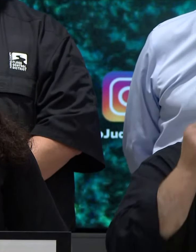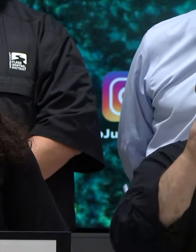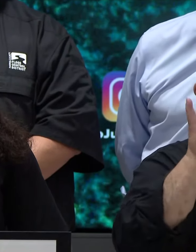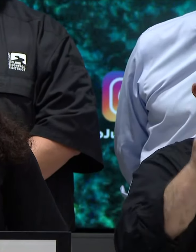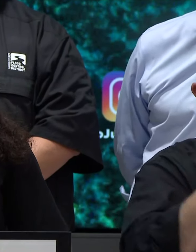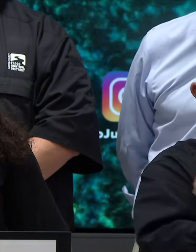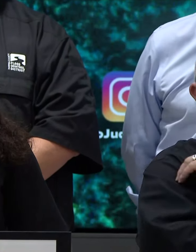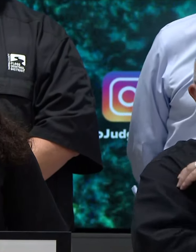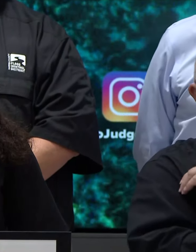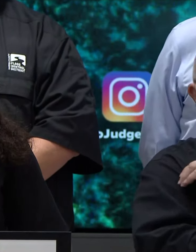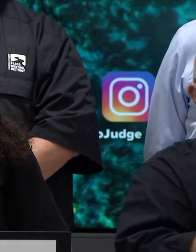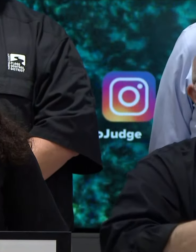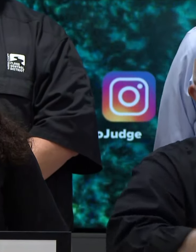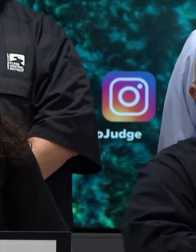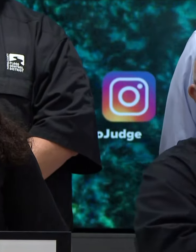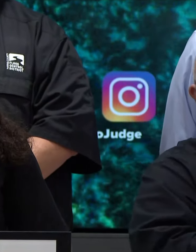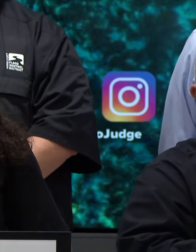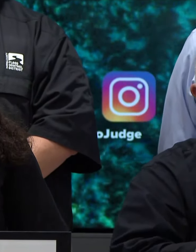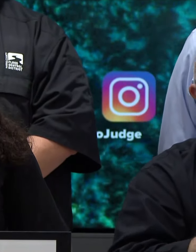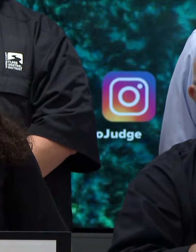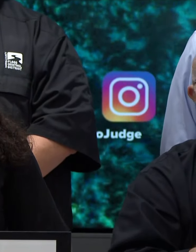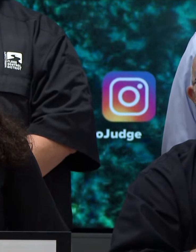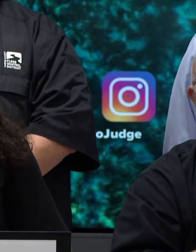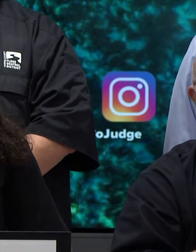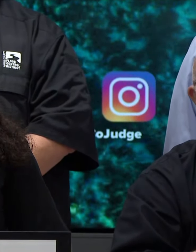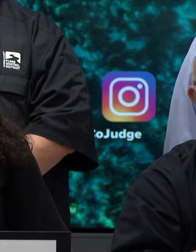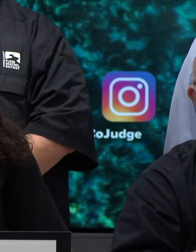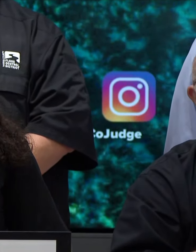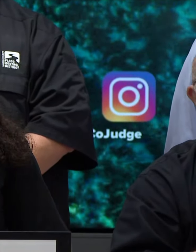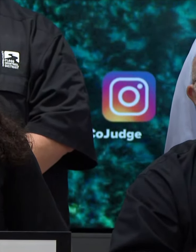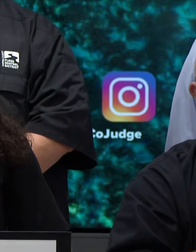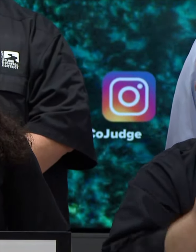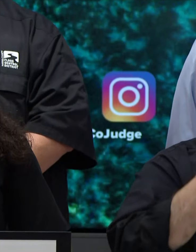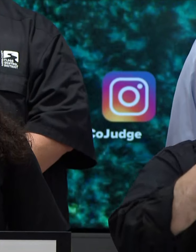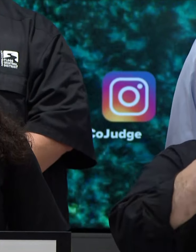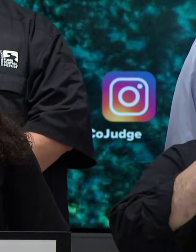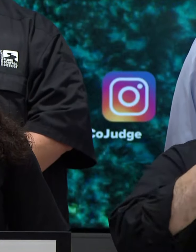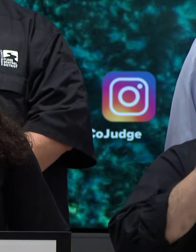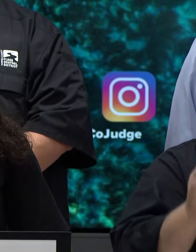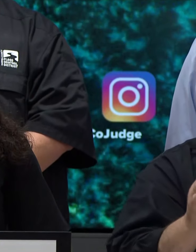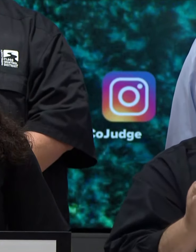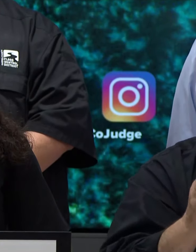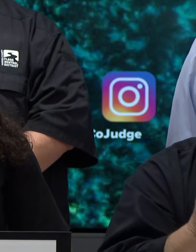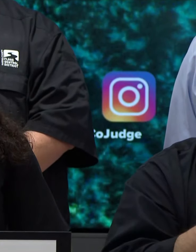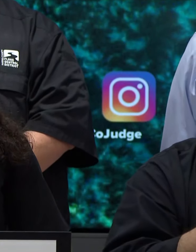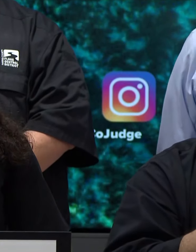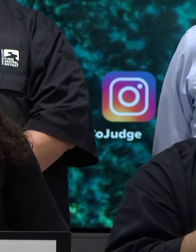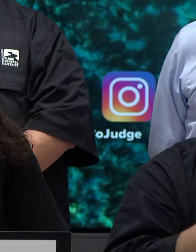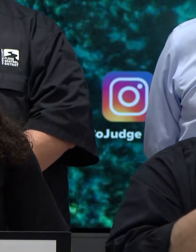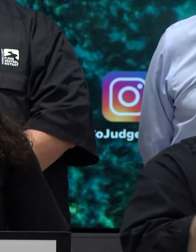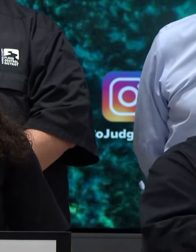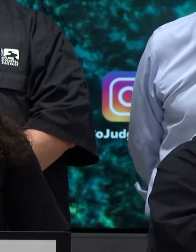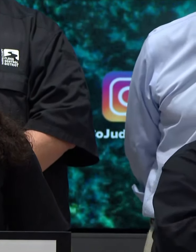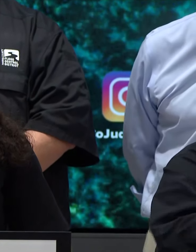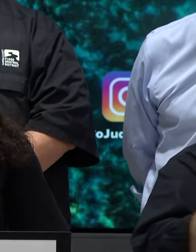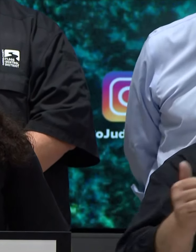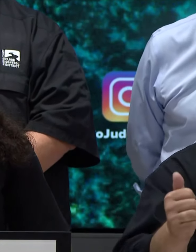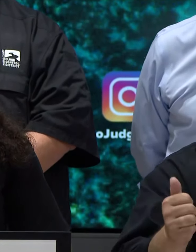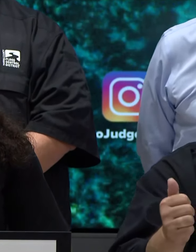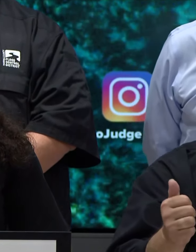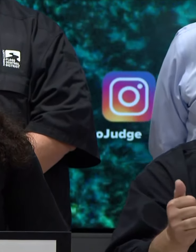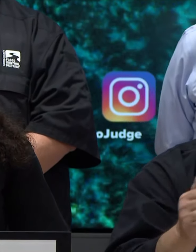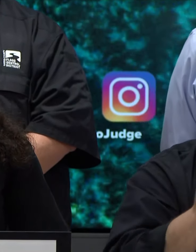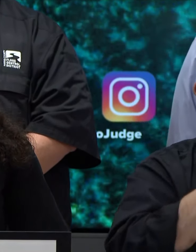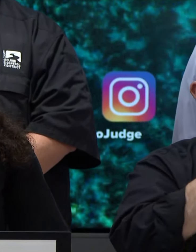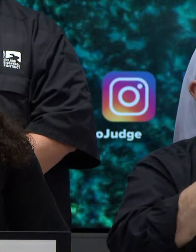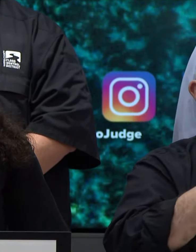County partnerships. In terms of the other